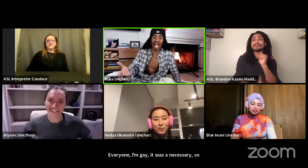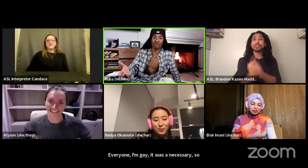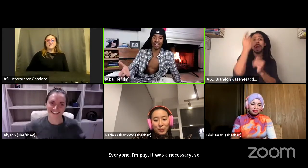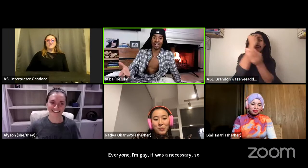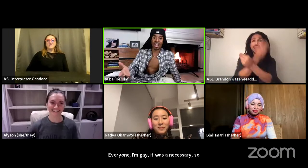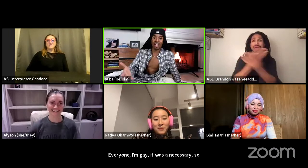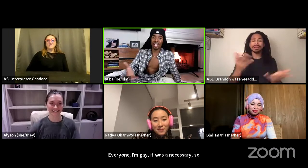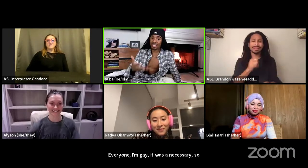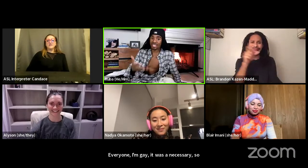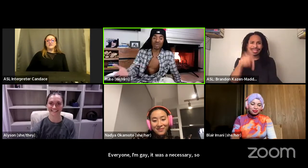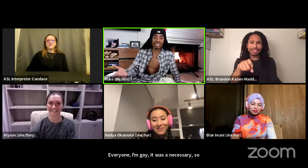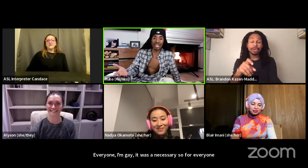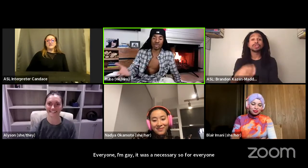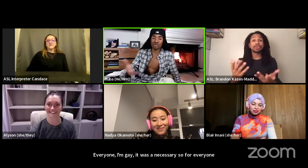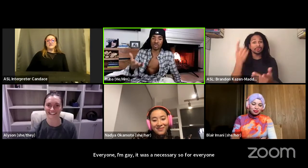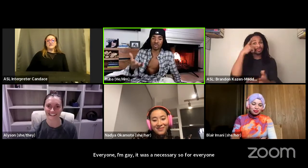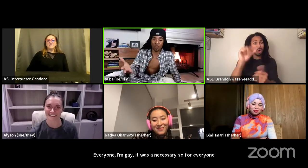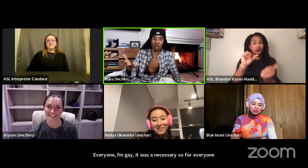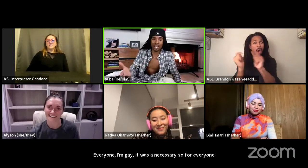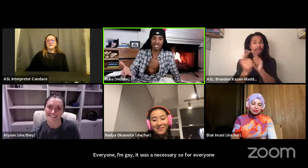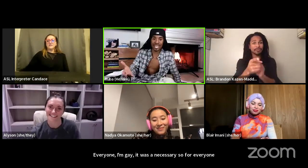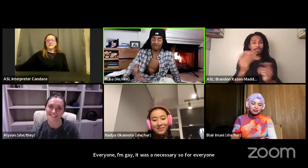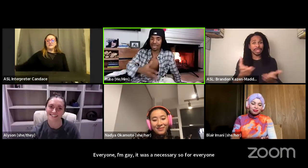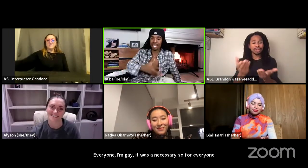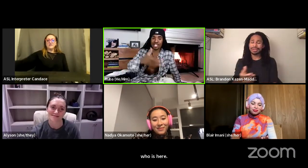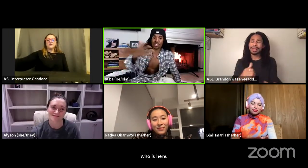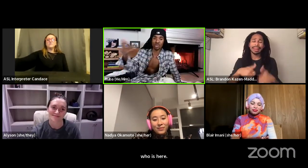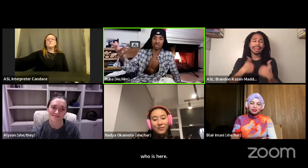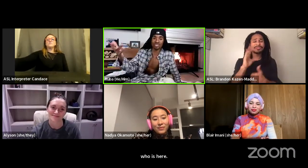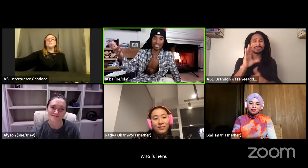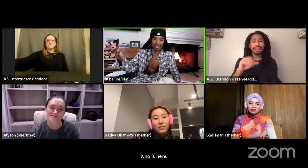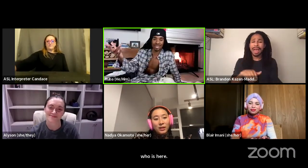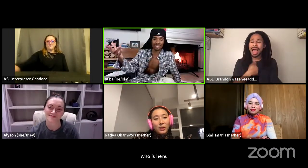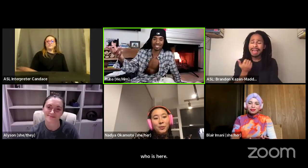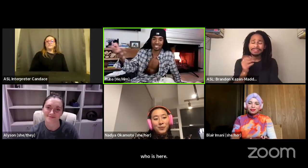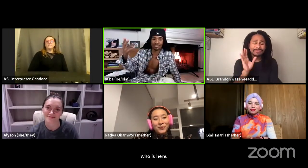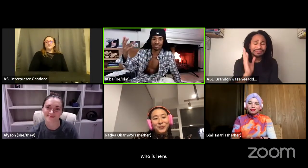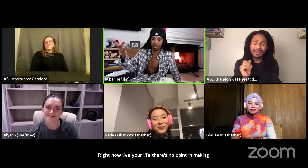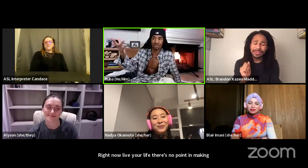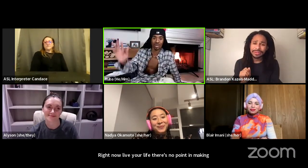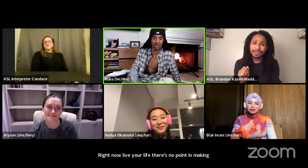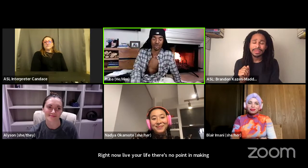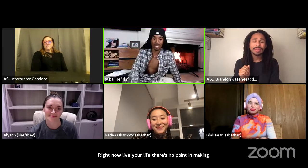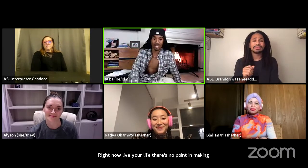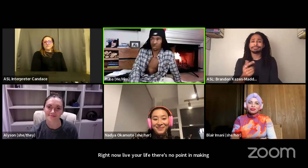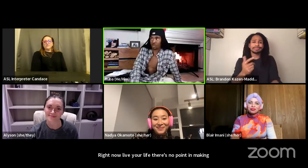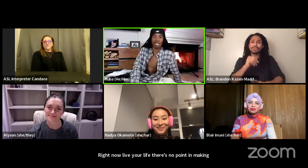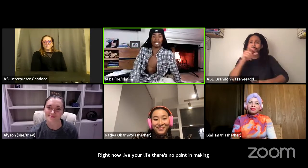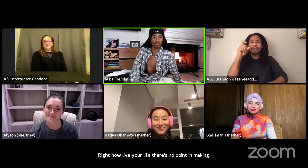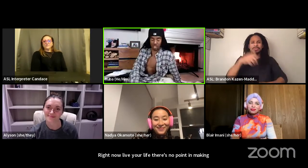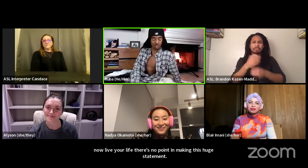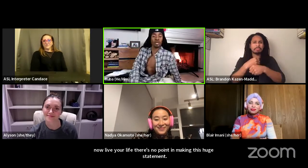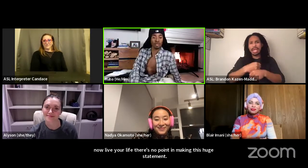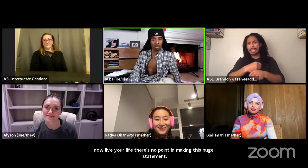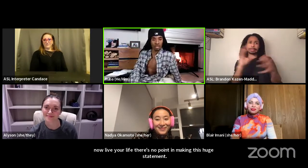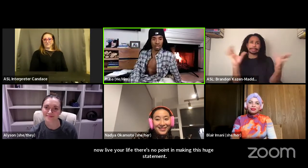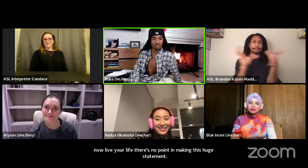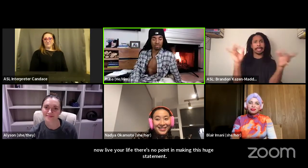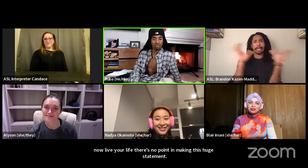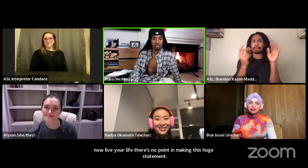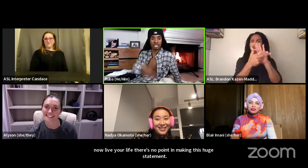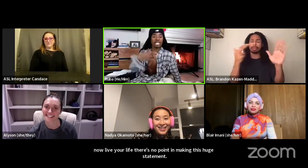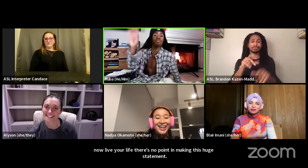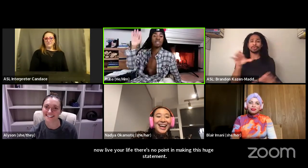right now, live your life. There's no point in making this huge statement. Just do you. Do exactly what the straight people